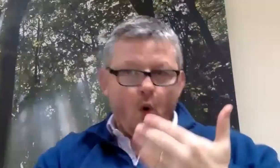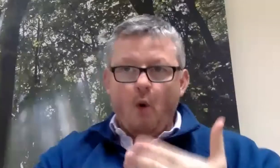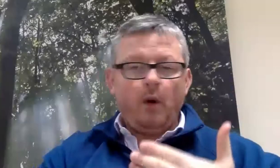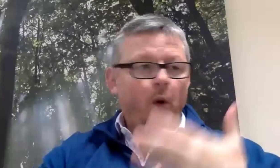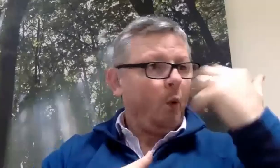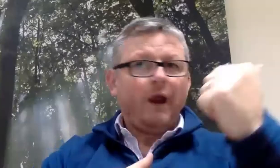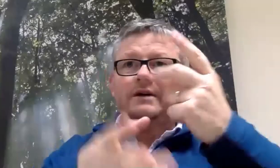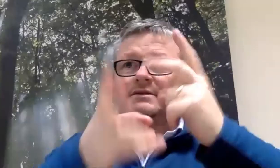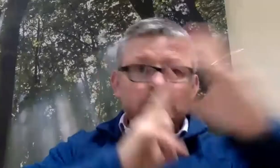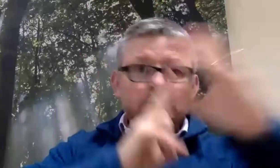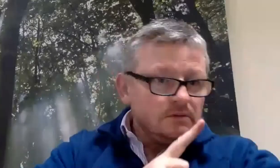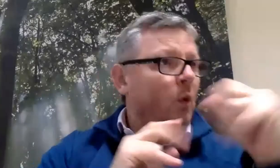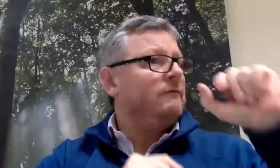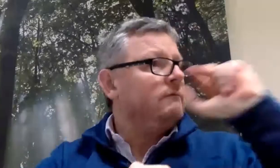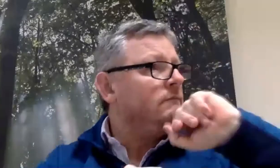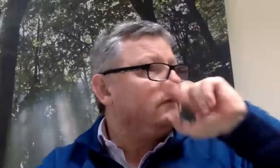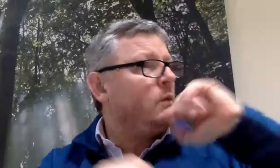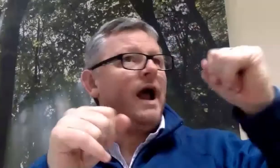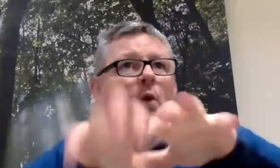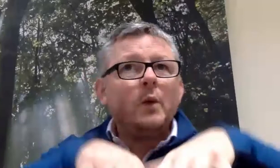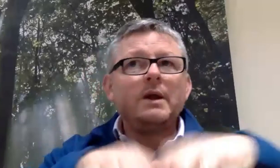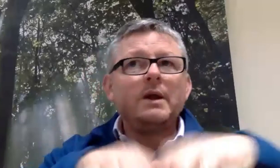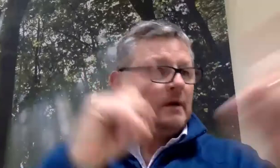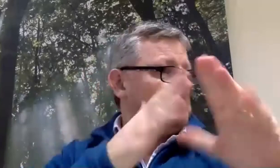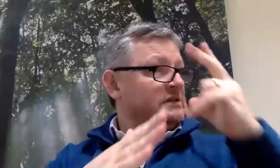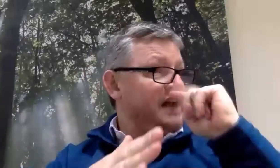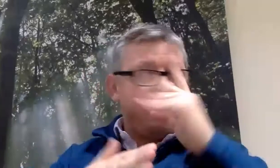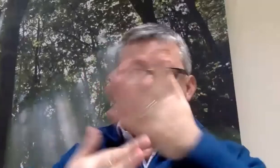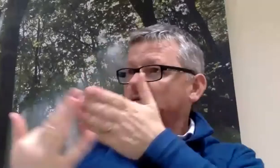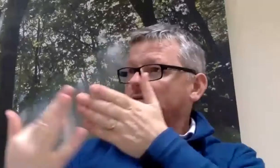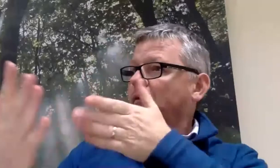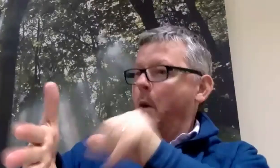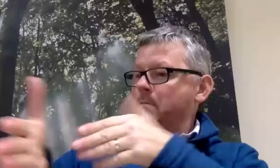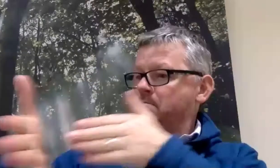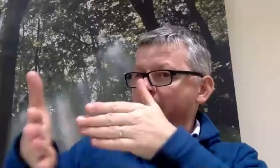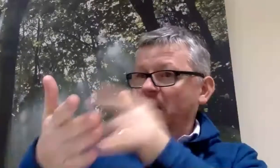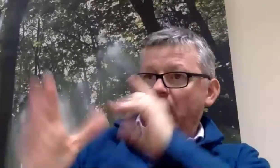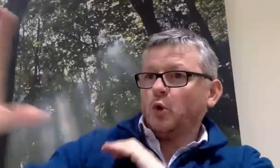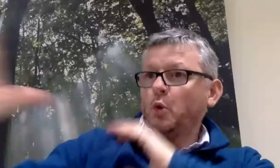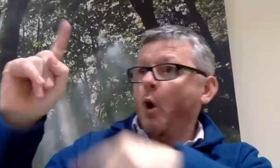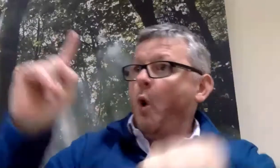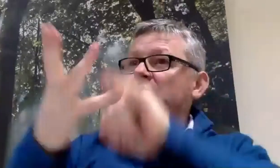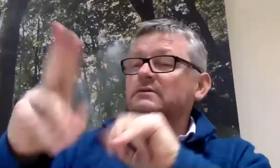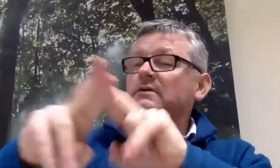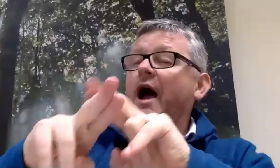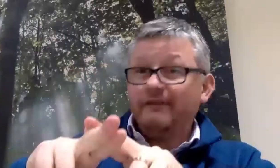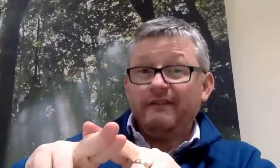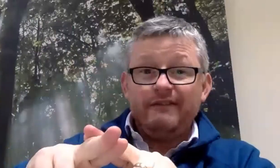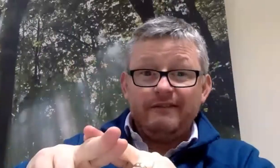so that deaf people can access funding to pay for interpreters or for note takers, or and people with disabilities generally can.